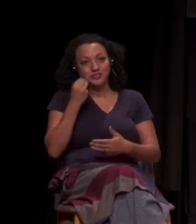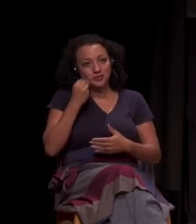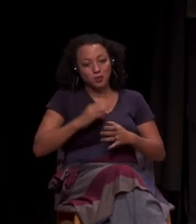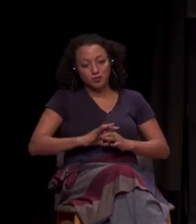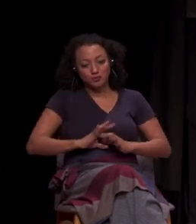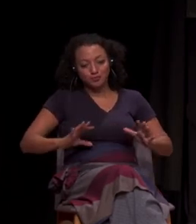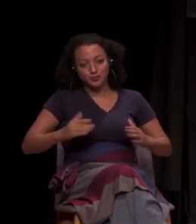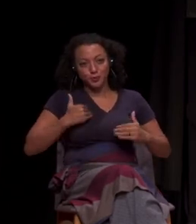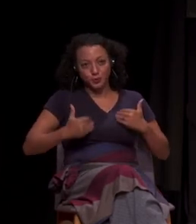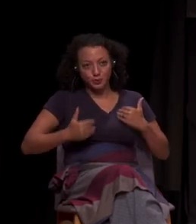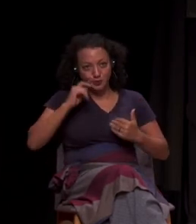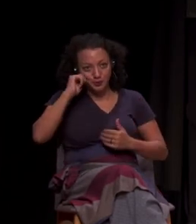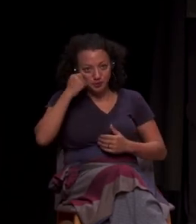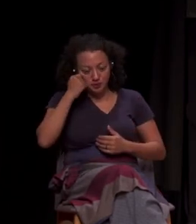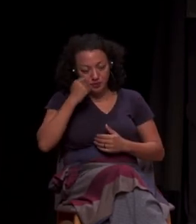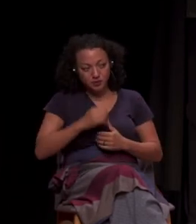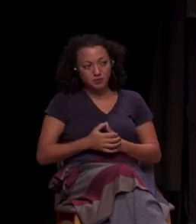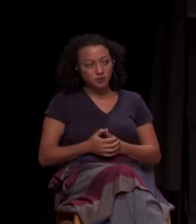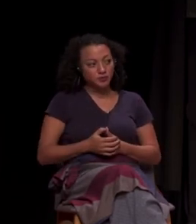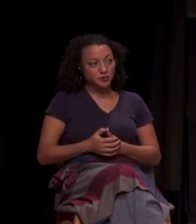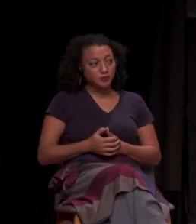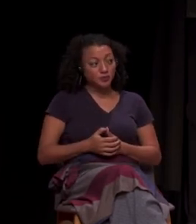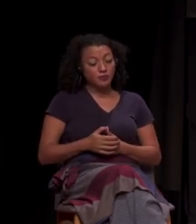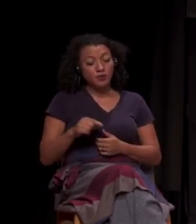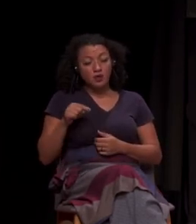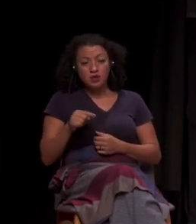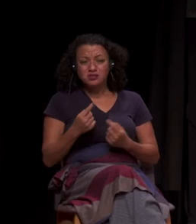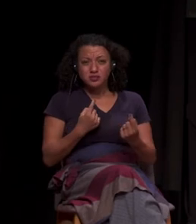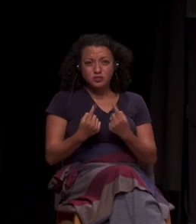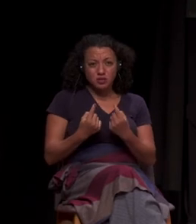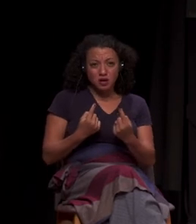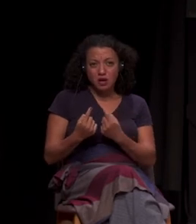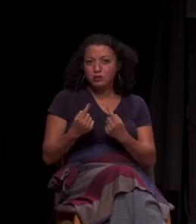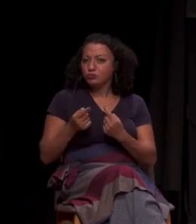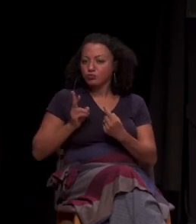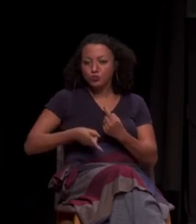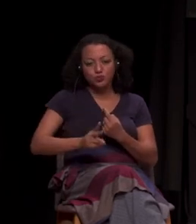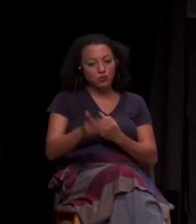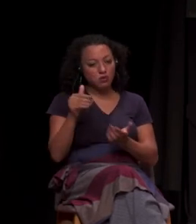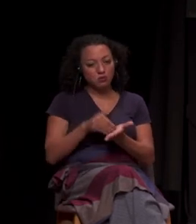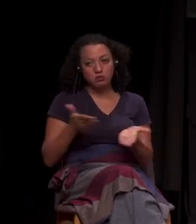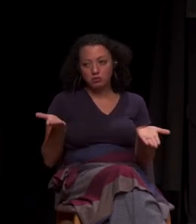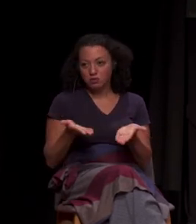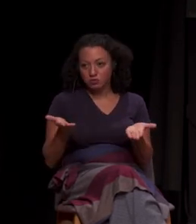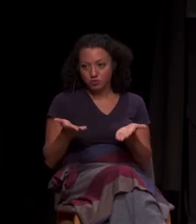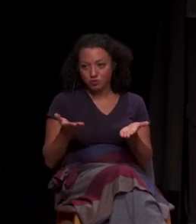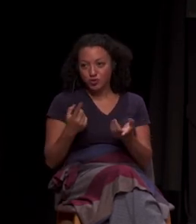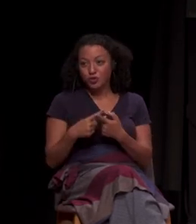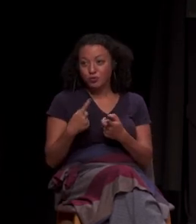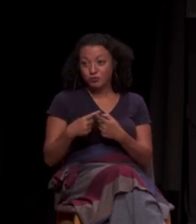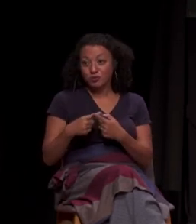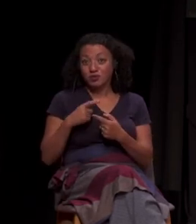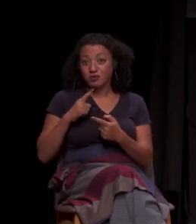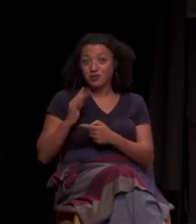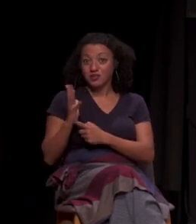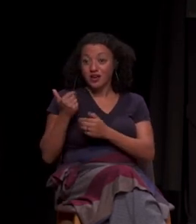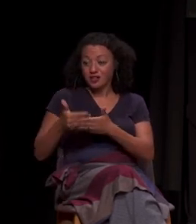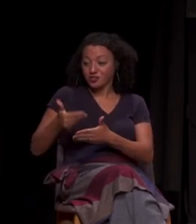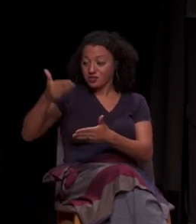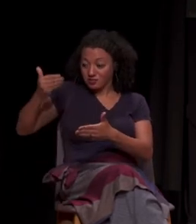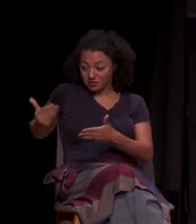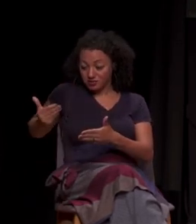the conversation, I should say, continues between the precedents, the works that existed before, but the focus